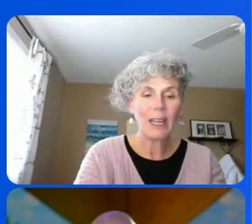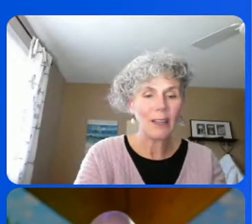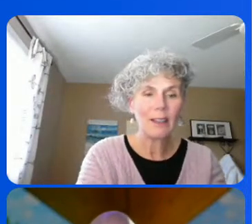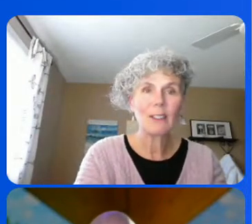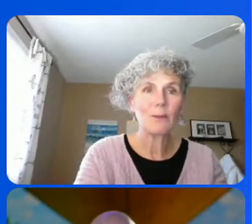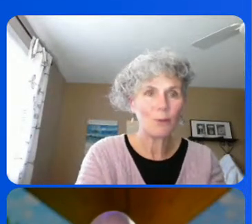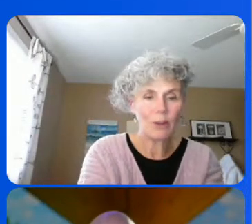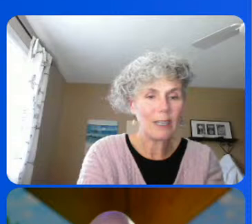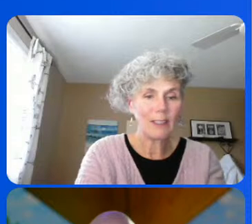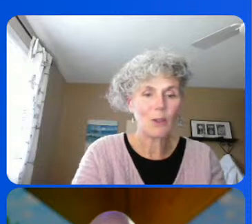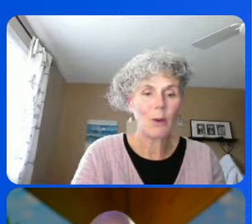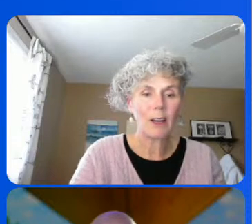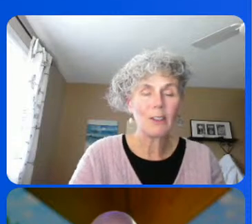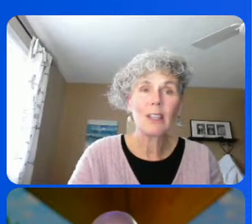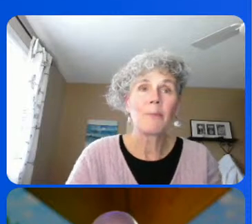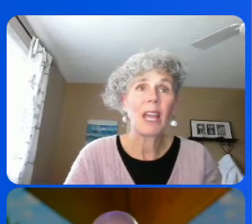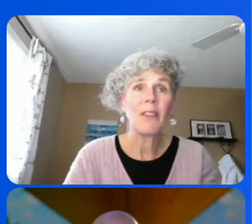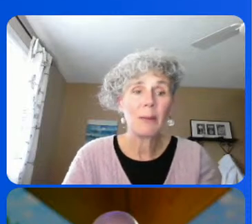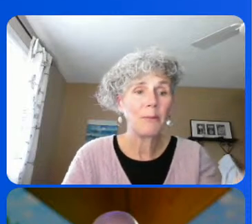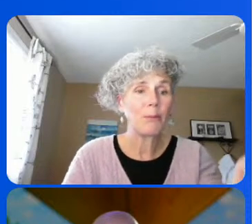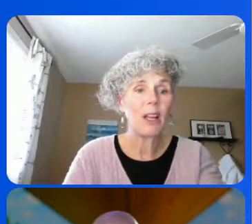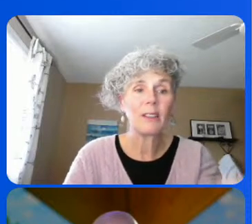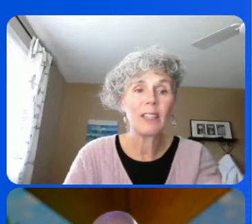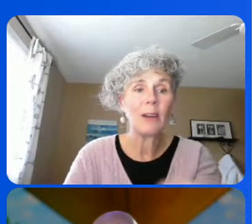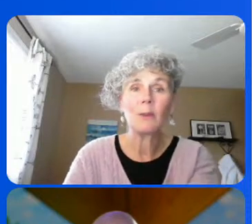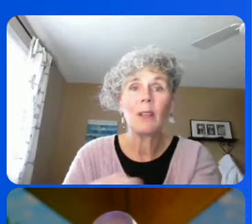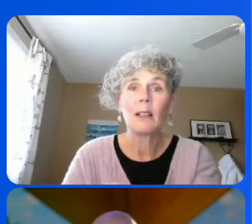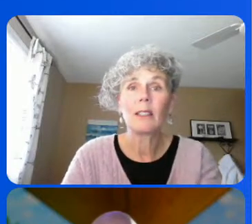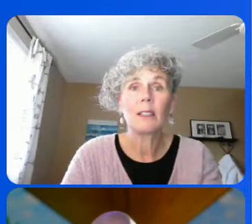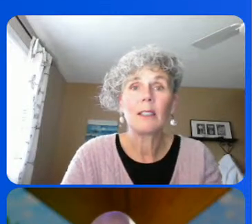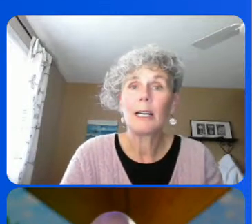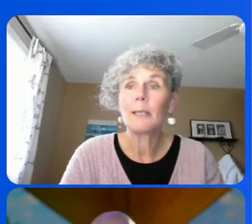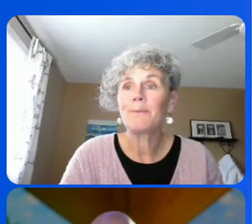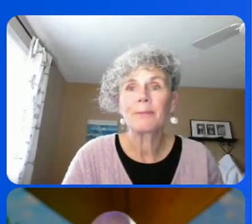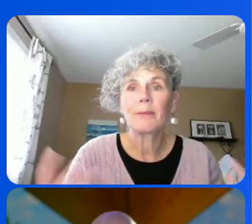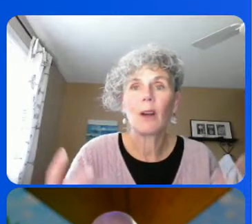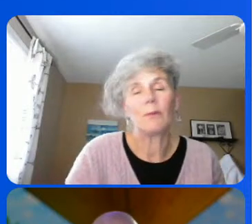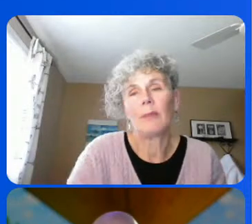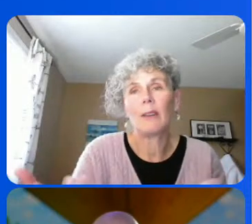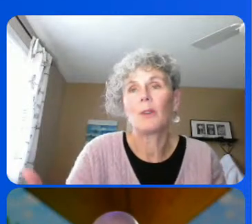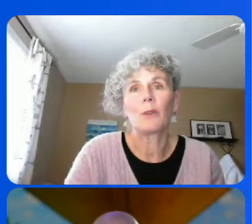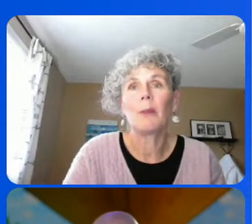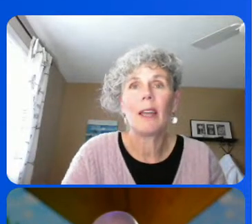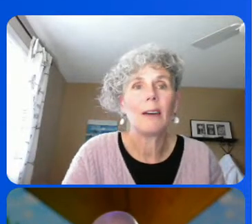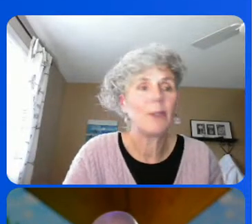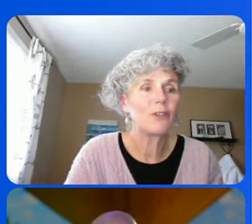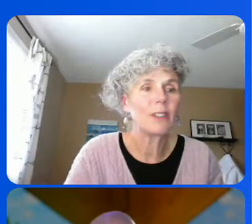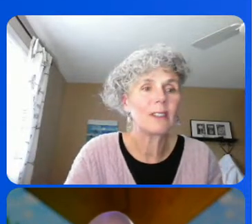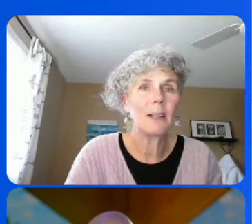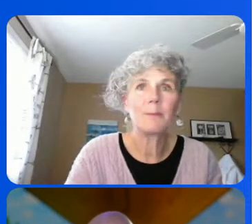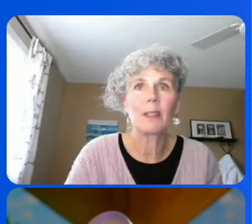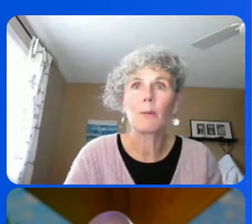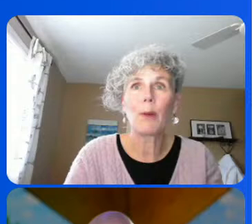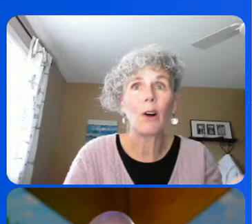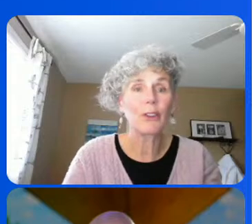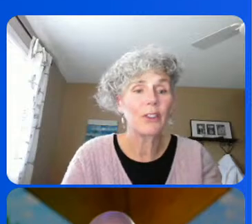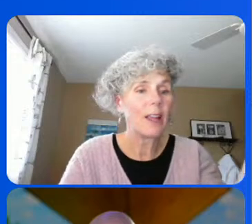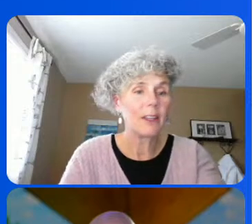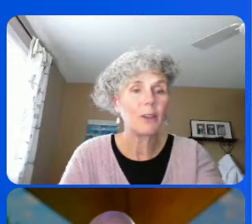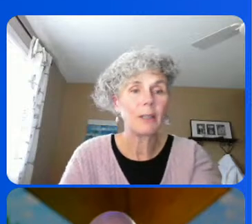create the squares and then plunk down little, I don't know, you might have just little balls that you can